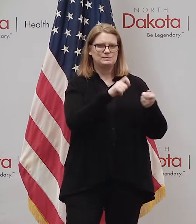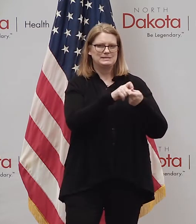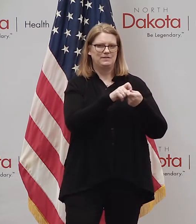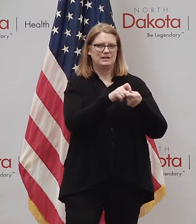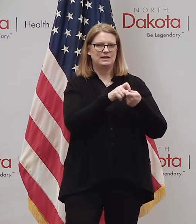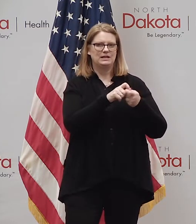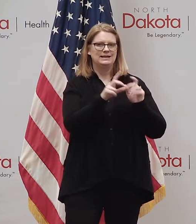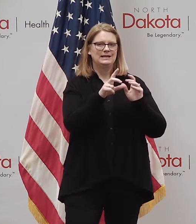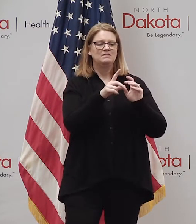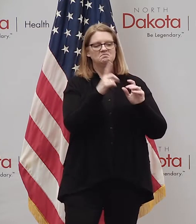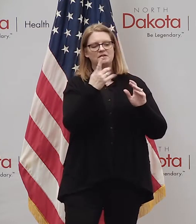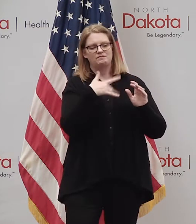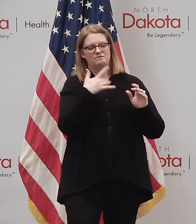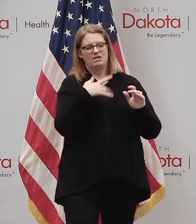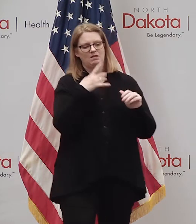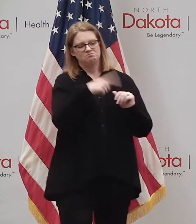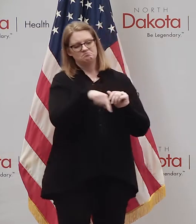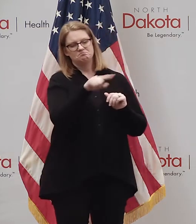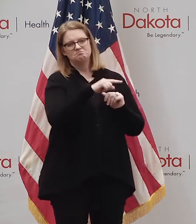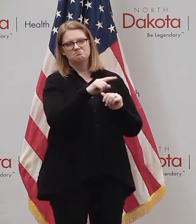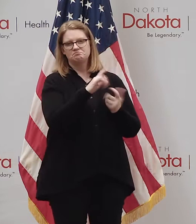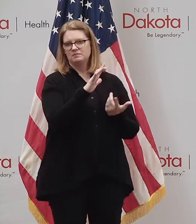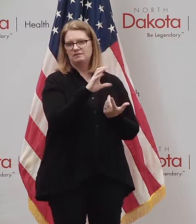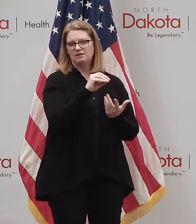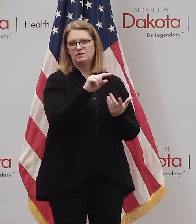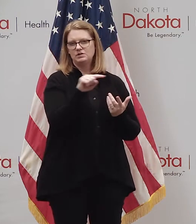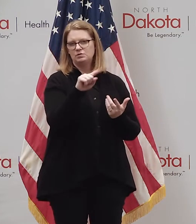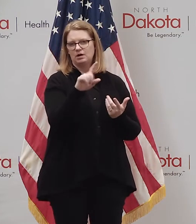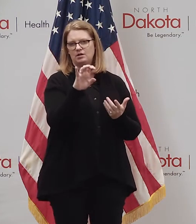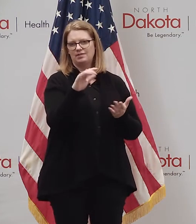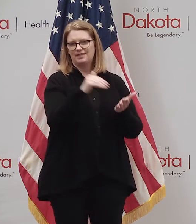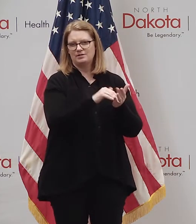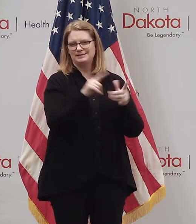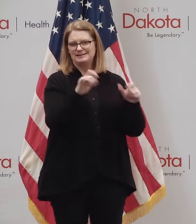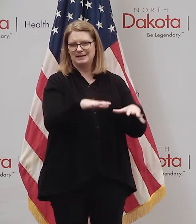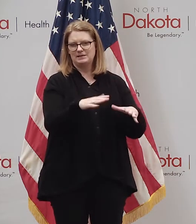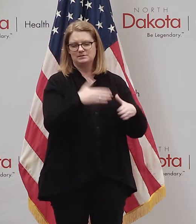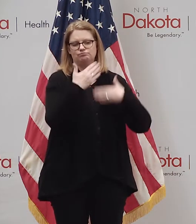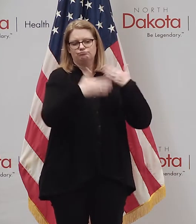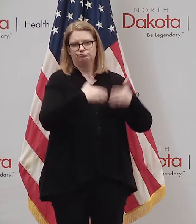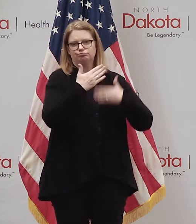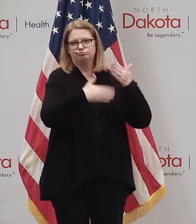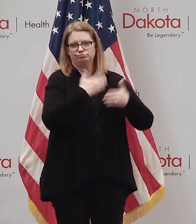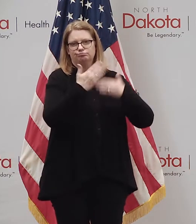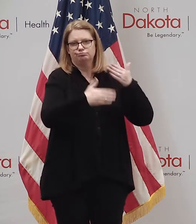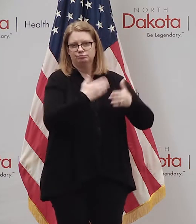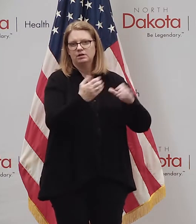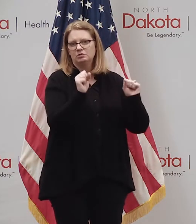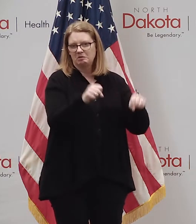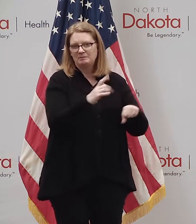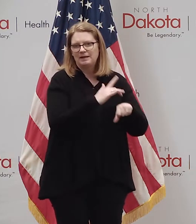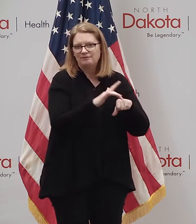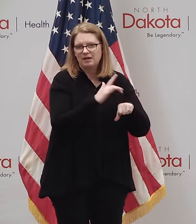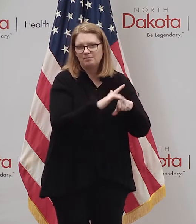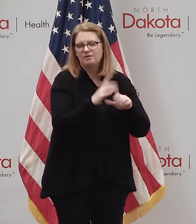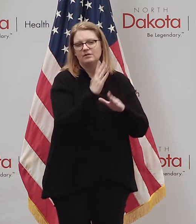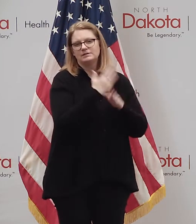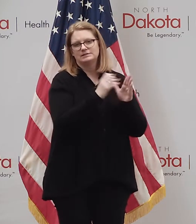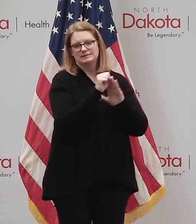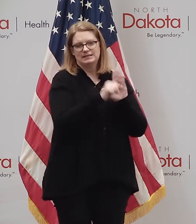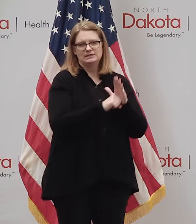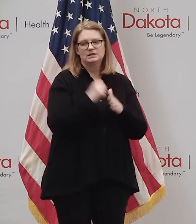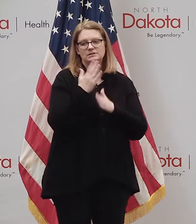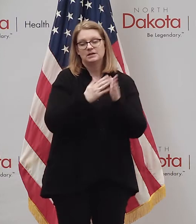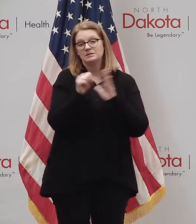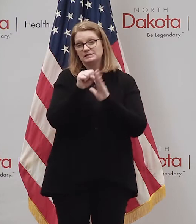they were indicating that they thought that there was, you know, 50 to 100,000 tests a day kind of capacity that could be available there for states. Some states are